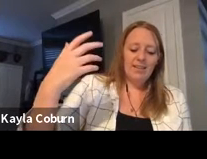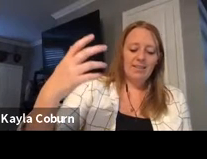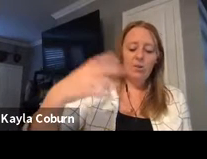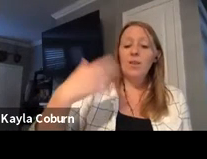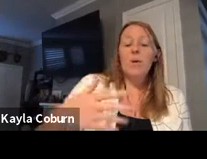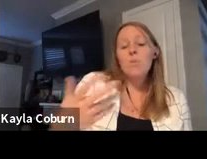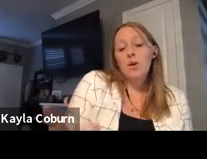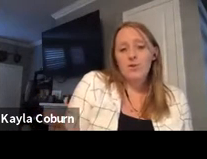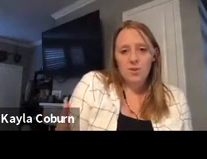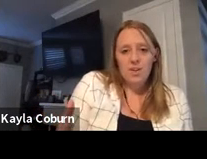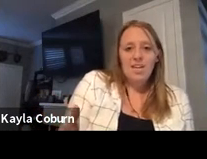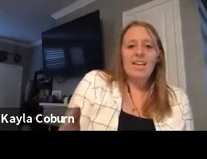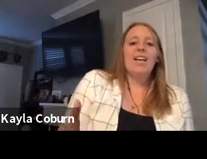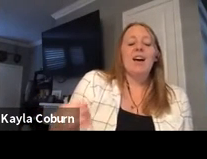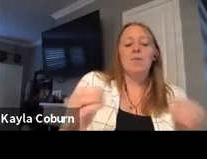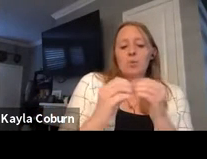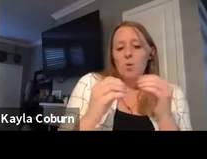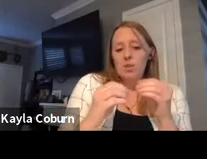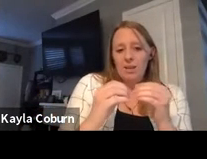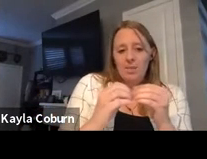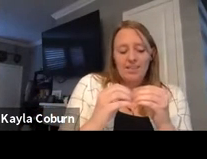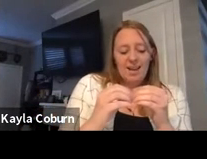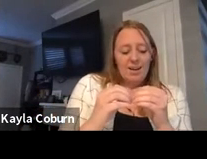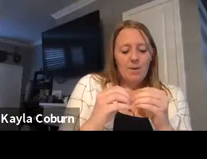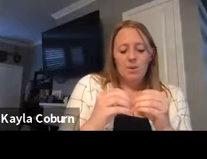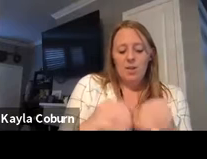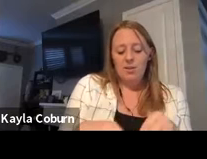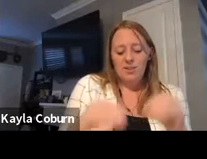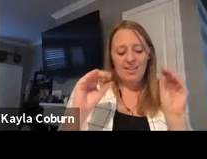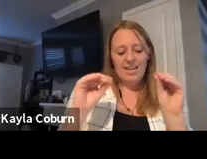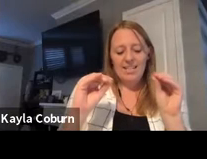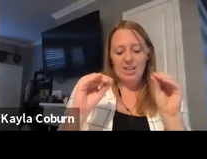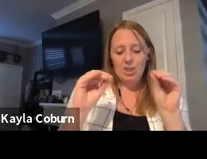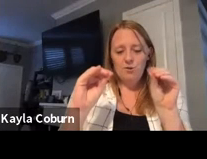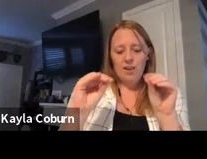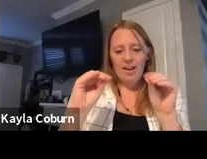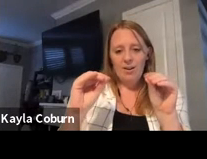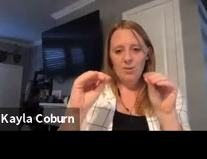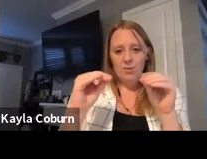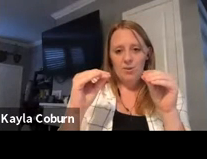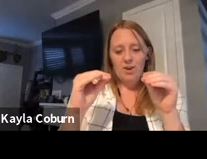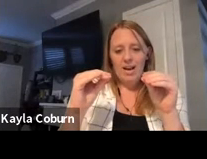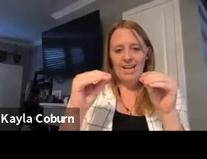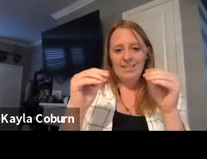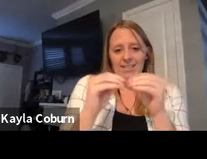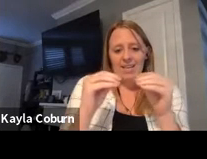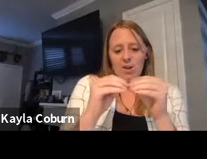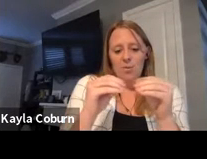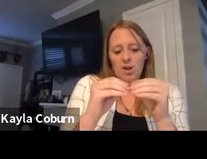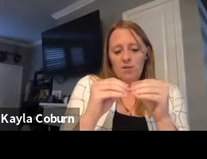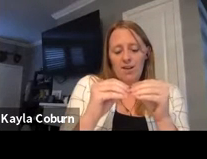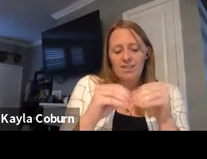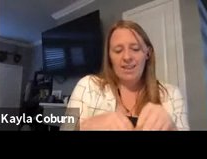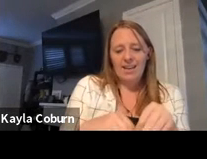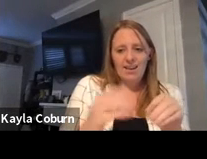to or they want more food, because more is a really big sign that people use. It's like two flat O's with your hands, and then you